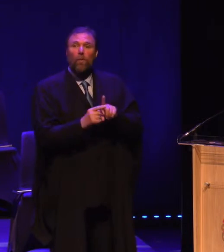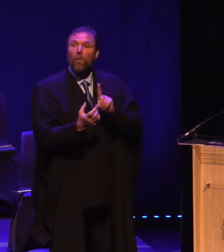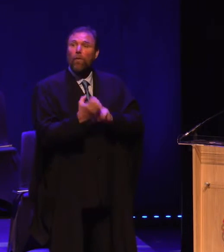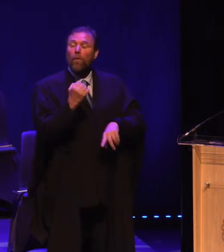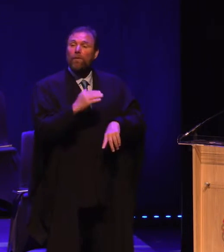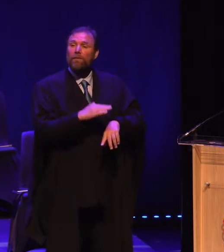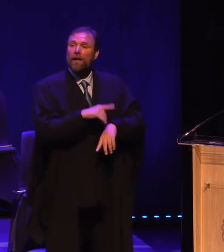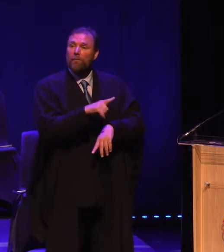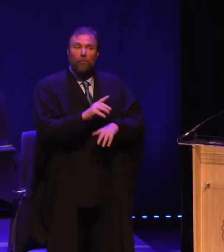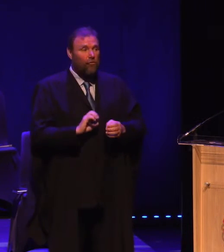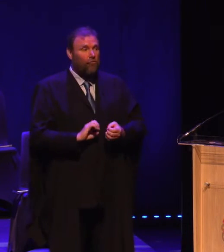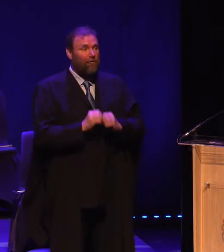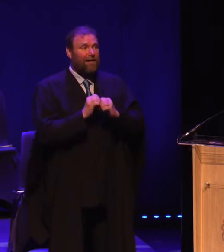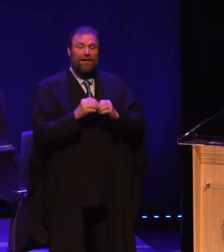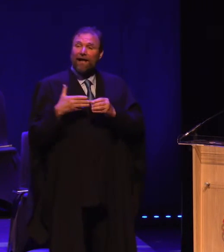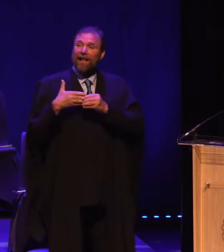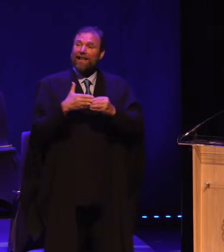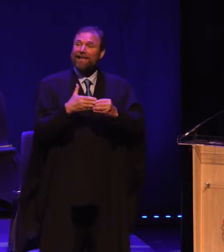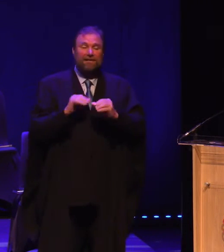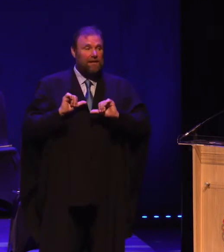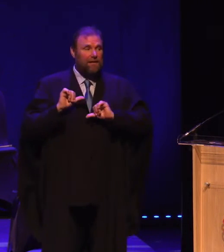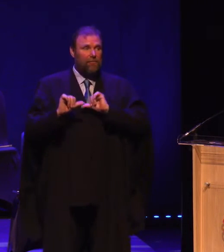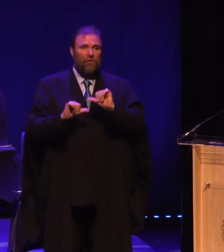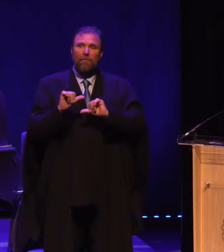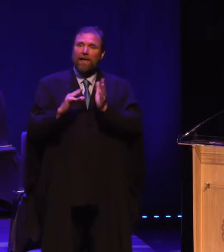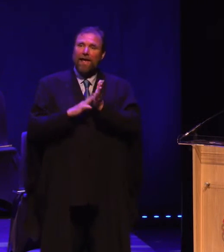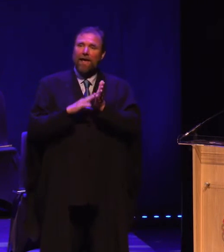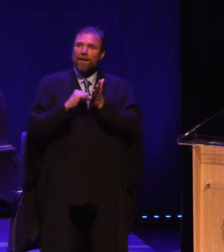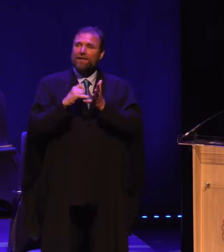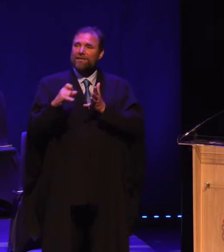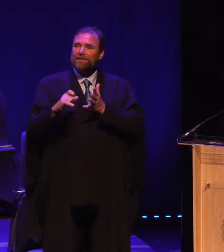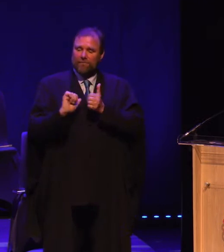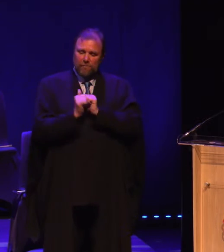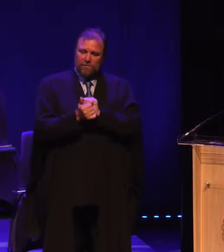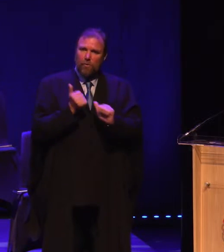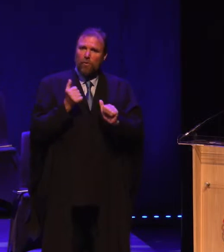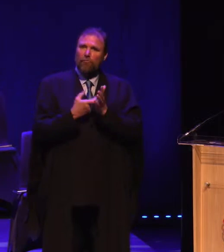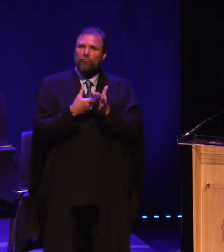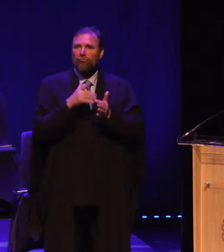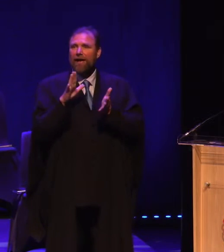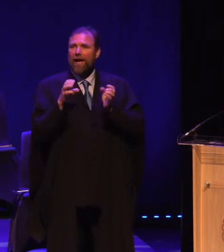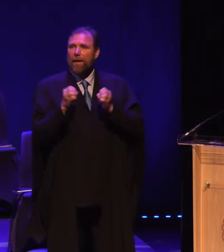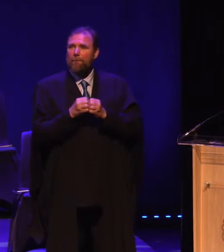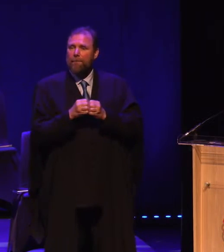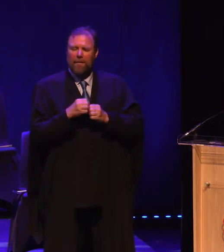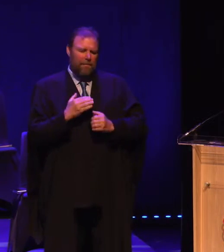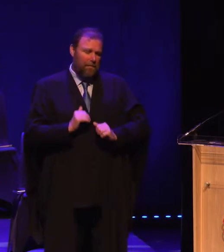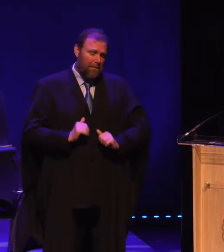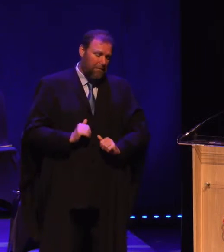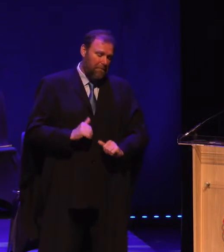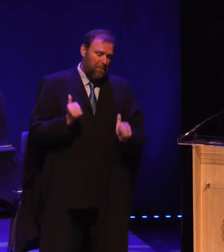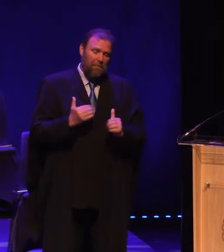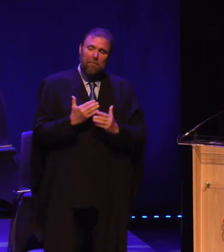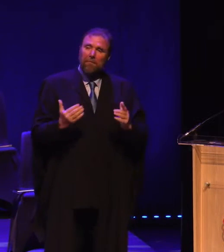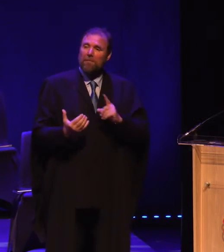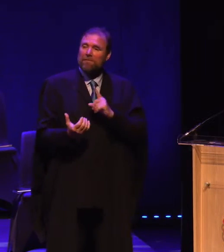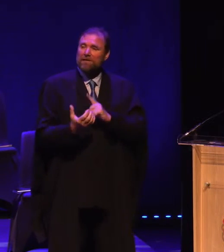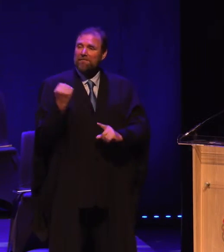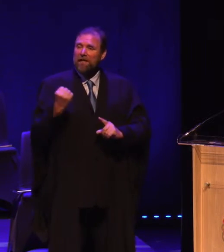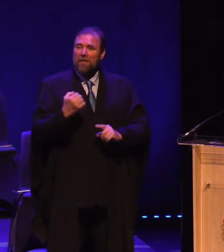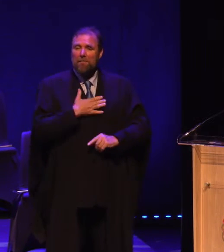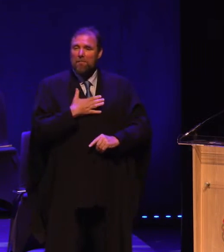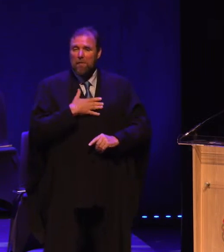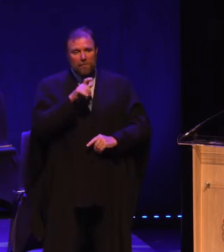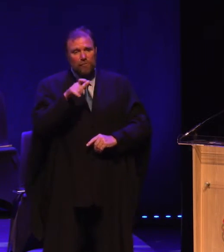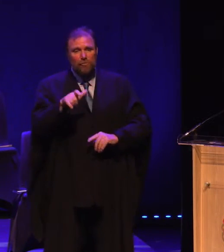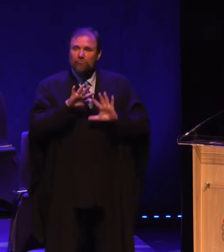to create and lead our programme, the MSc in Sports Rehabilitation, which has proved to be hugely successful and popular with